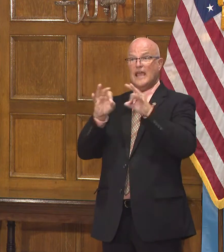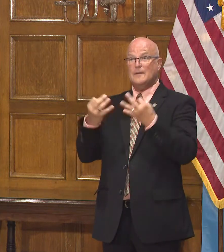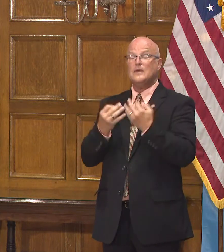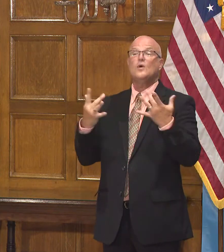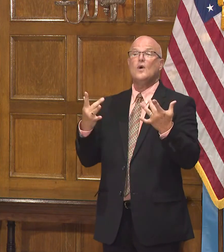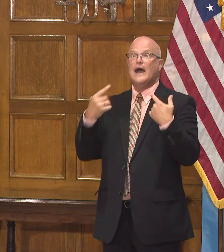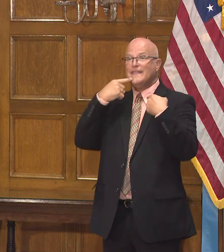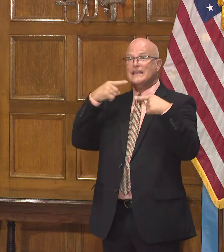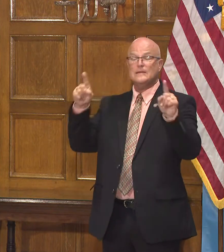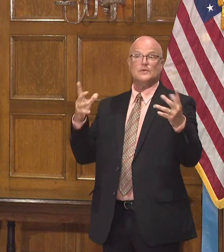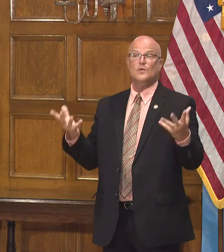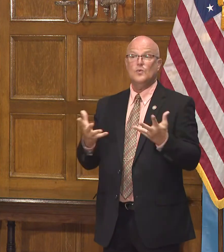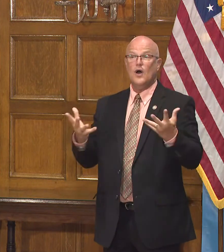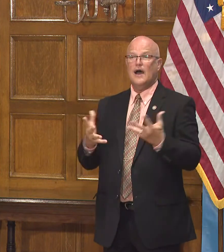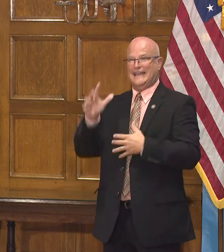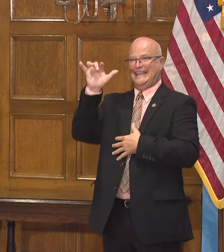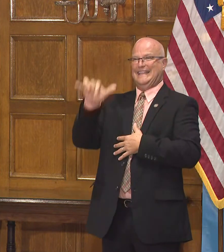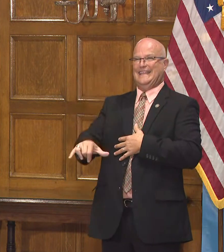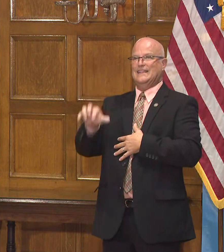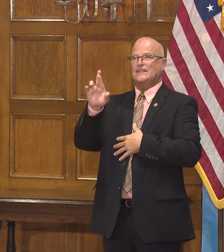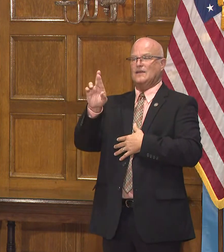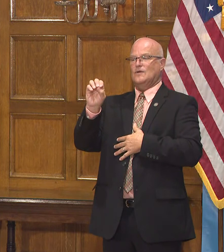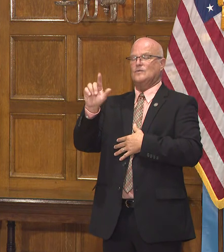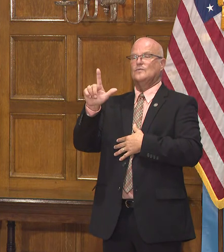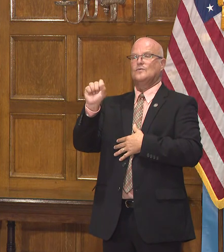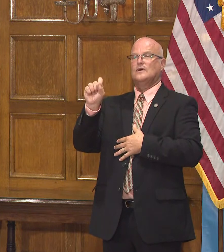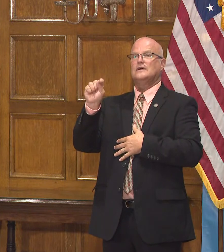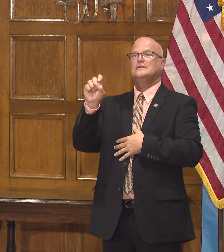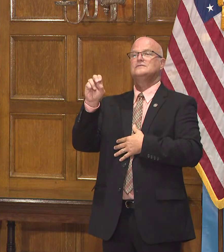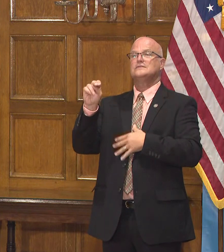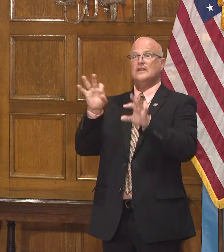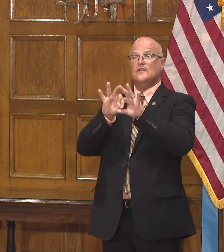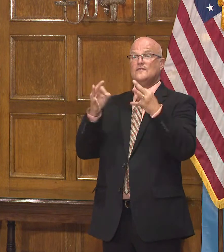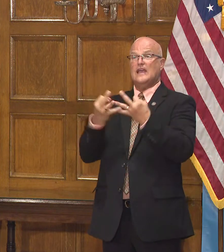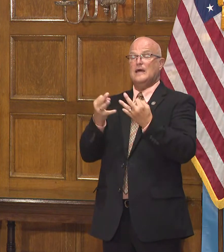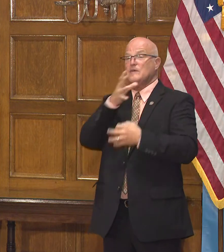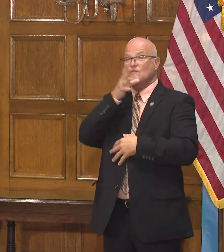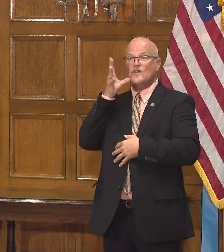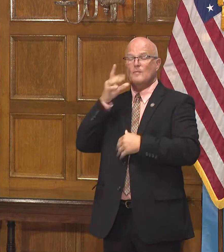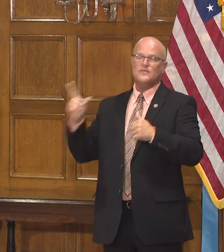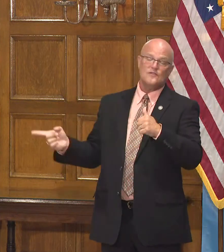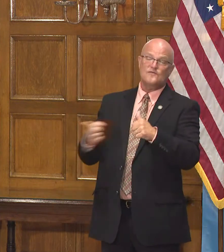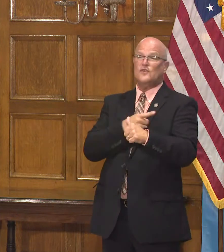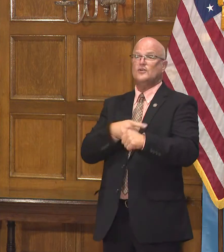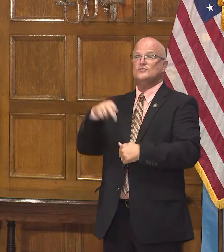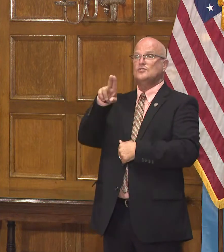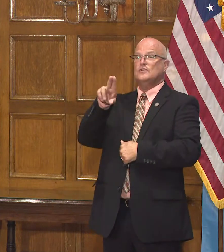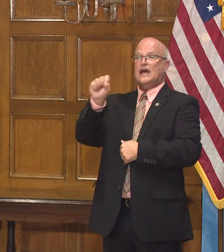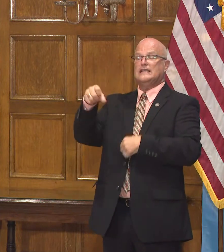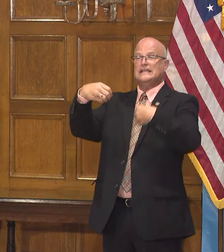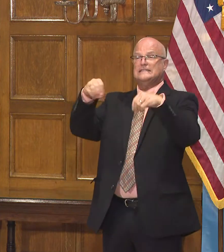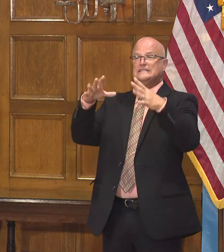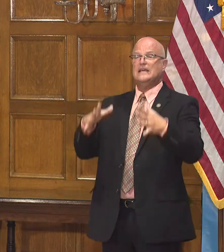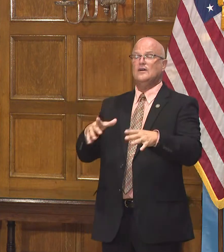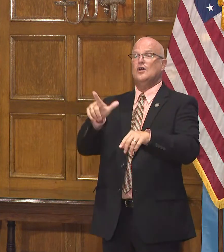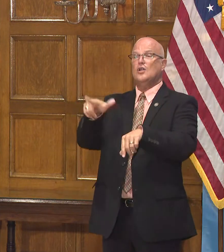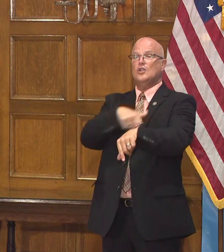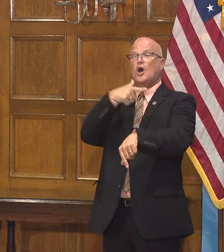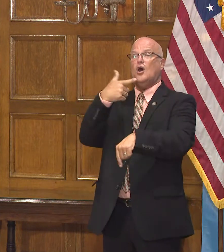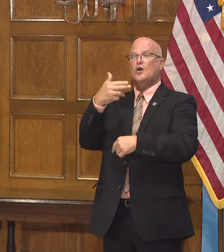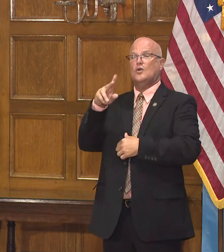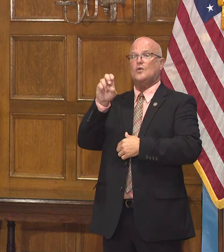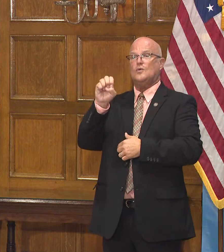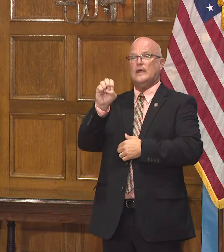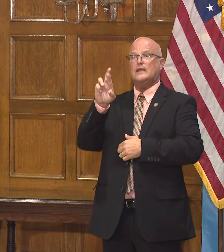the announcement is that the Ralston Family Farms are the first United States producers to sell long grain rice